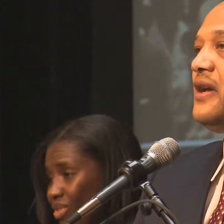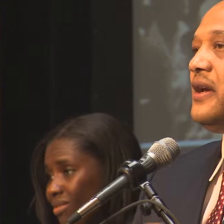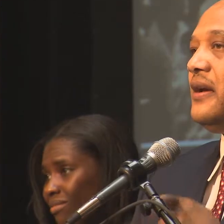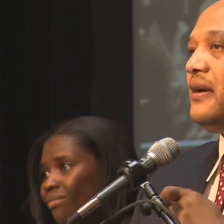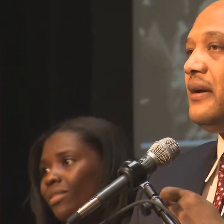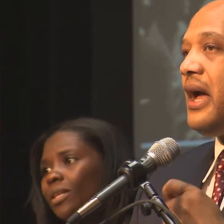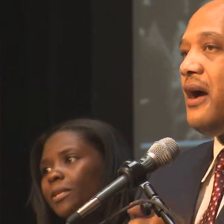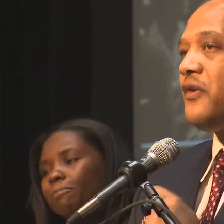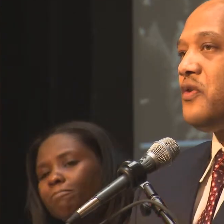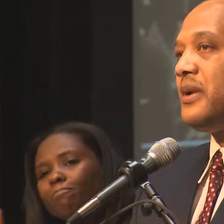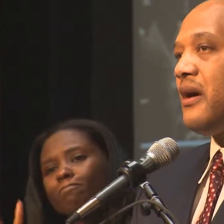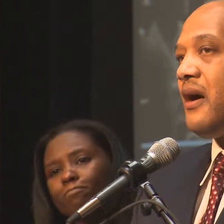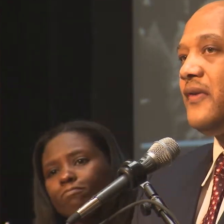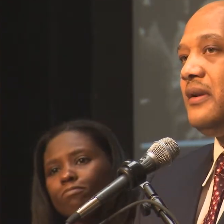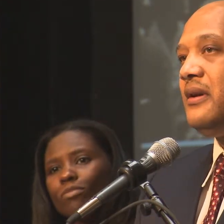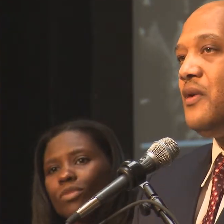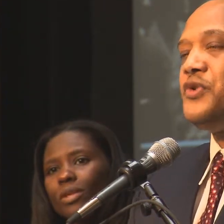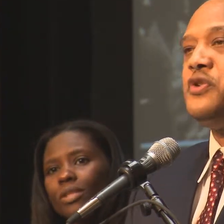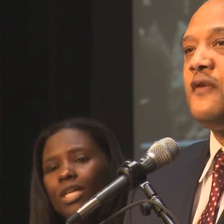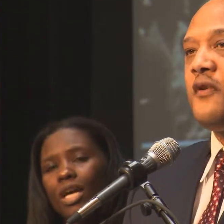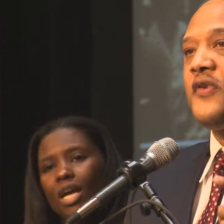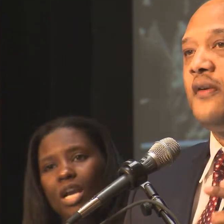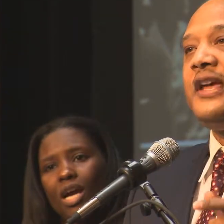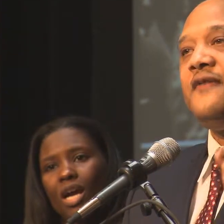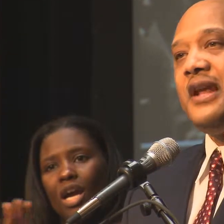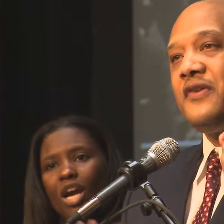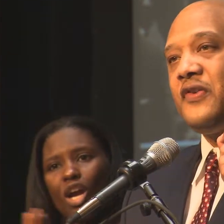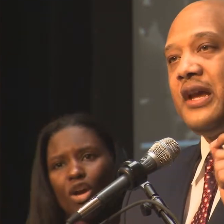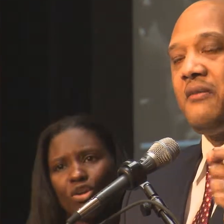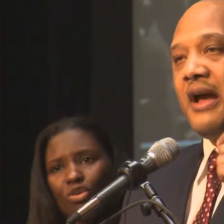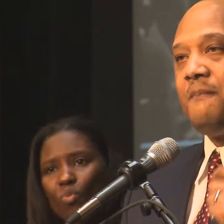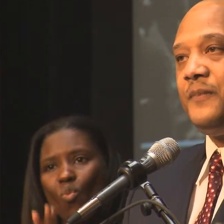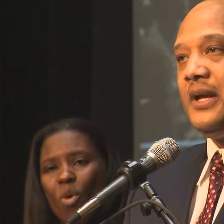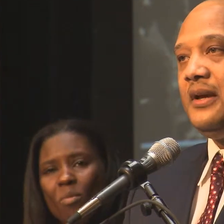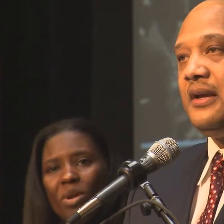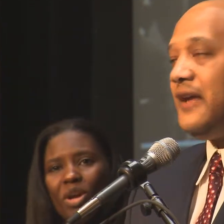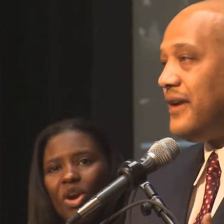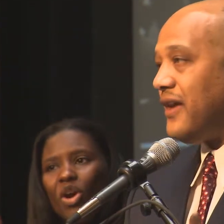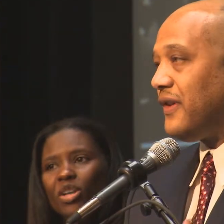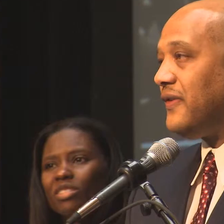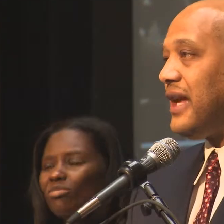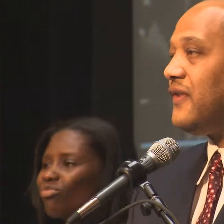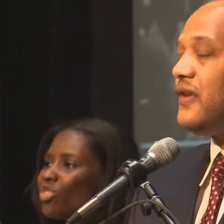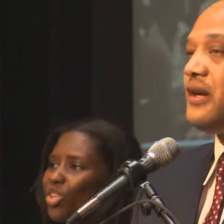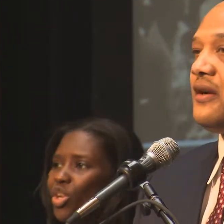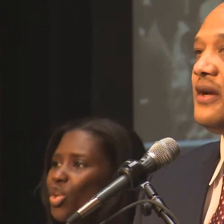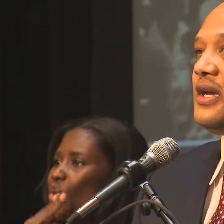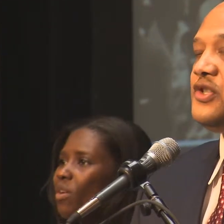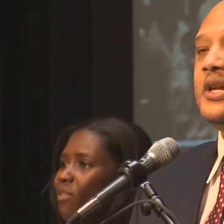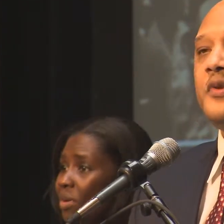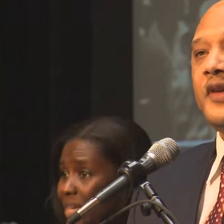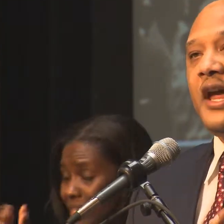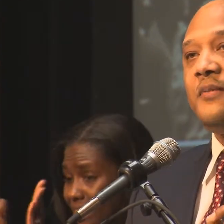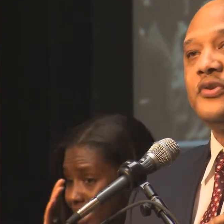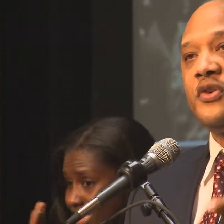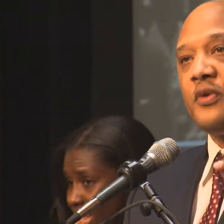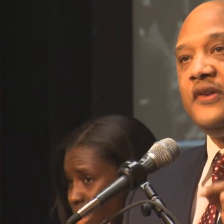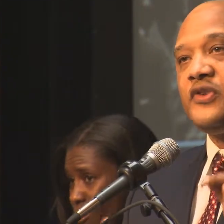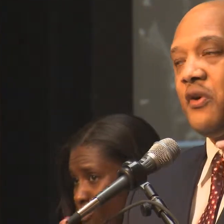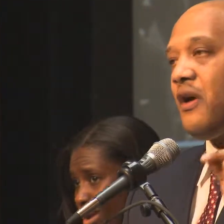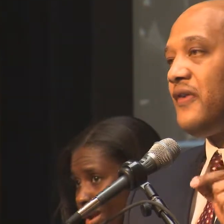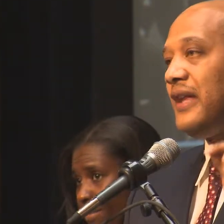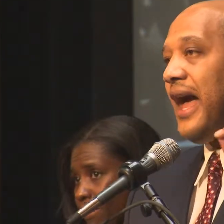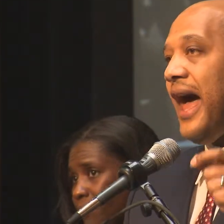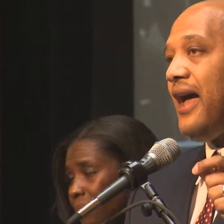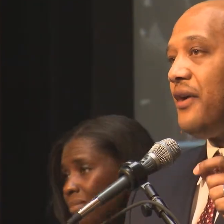that Congresswoman Carson was universal. Even as a state rep, even as a state senator, she was able to